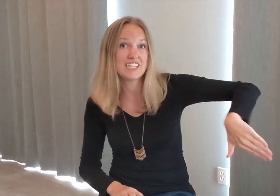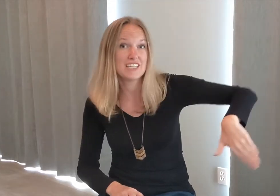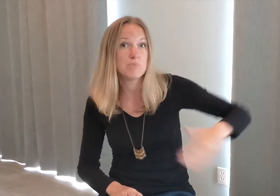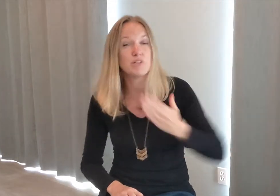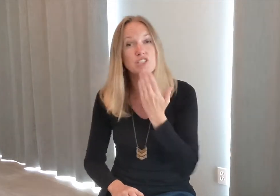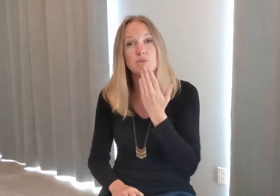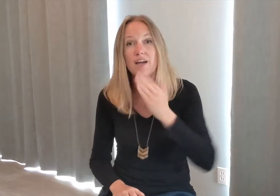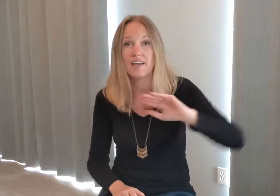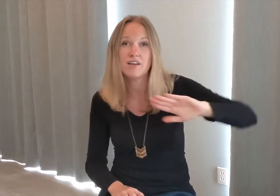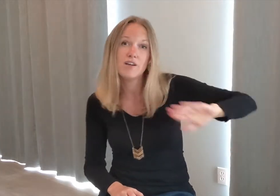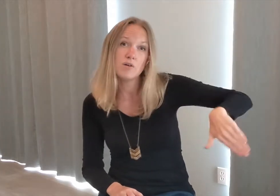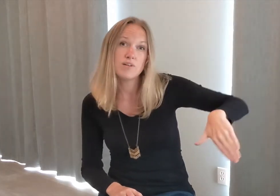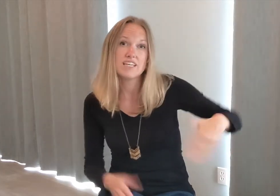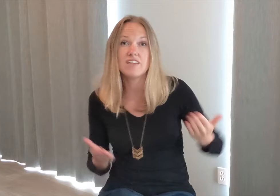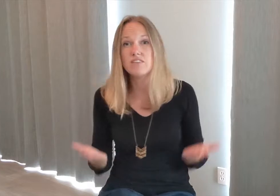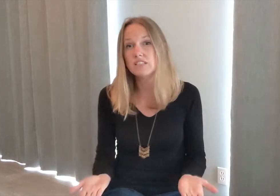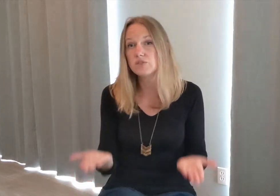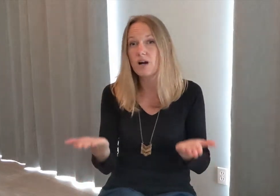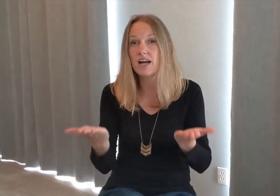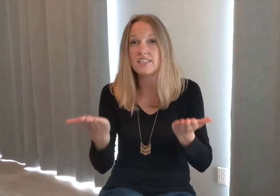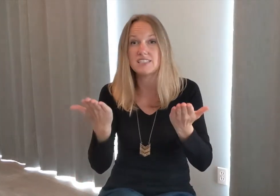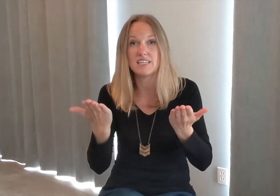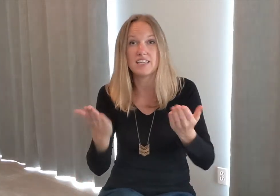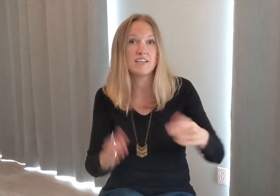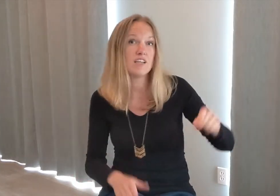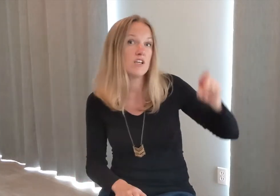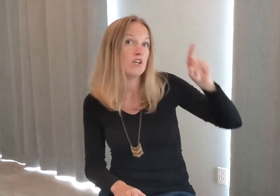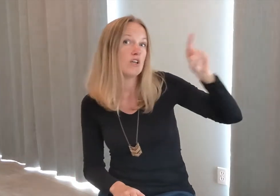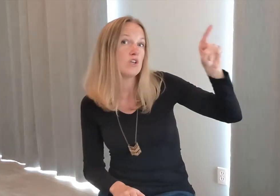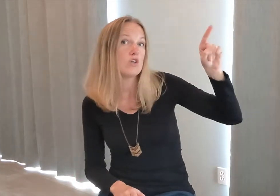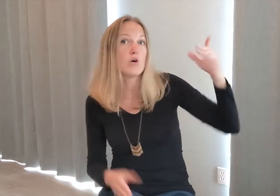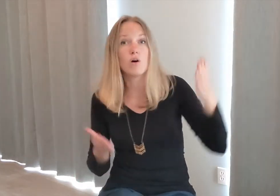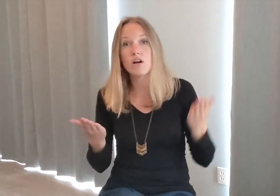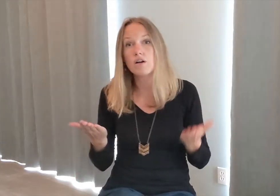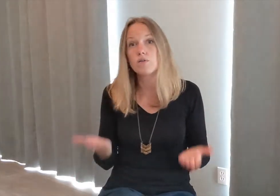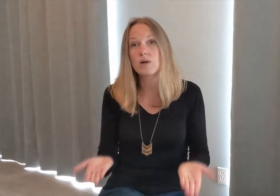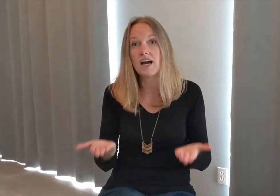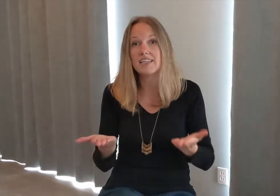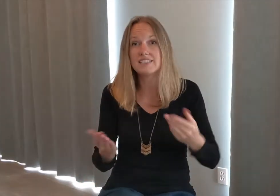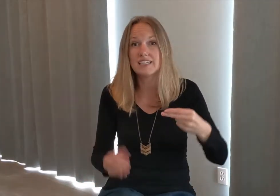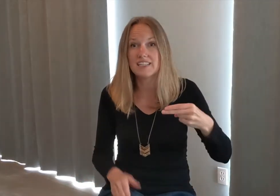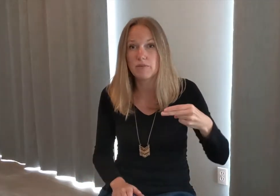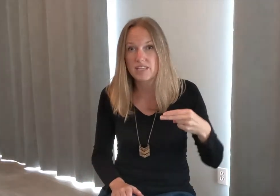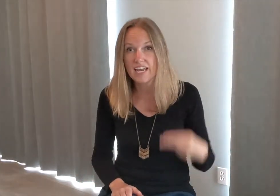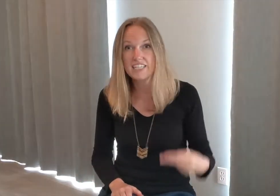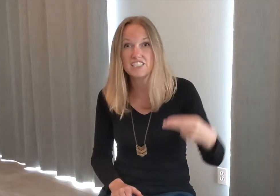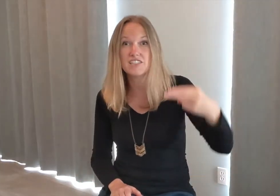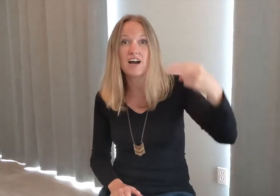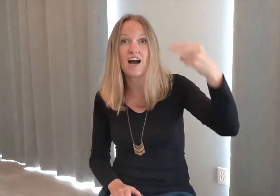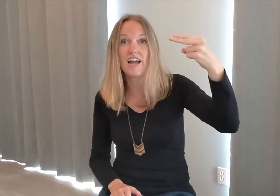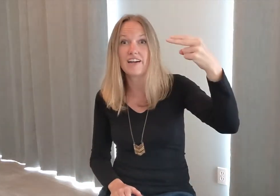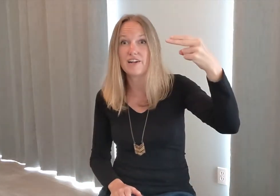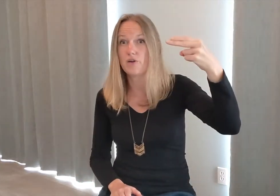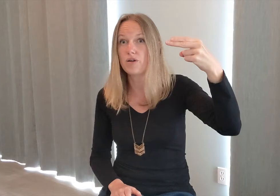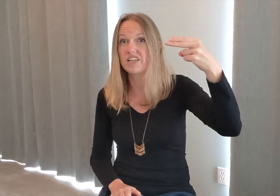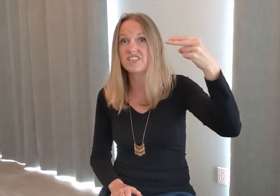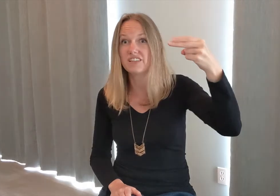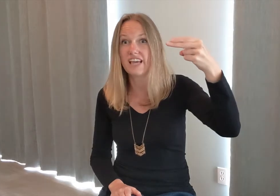and then pushed away. When evil is rising, you're rising, and then with an H, higher. And you want to make sure the H